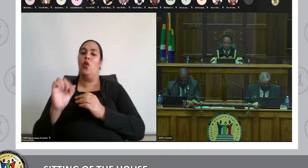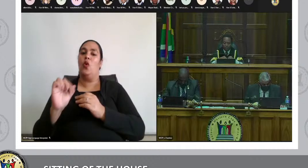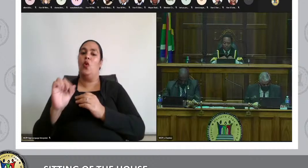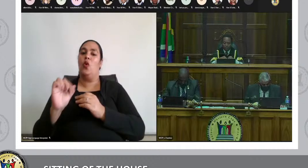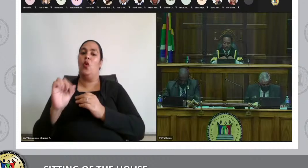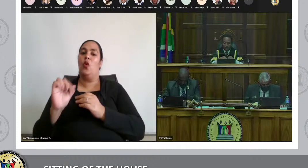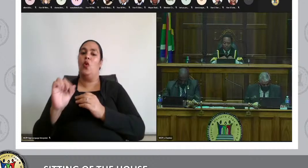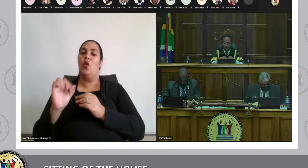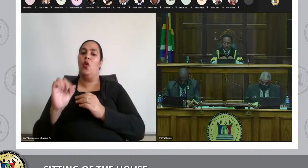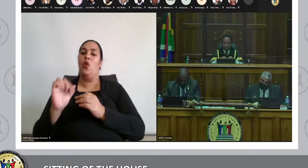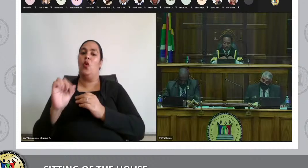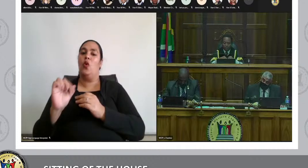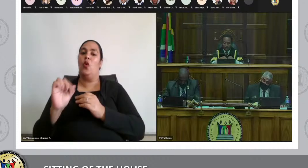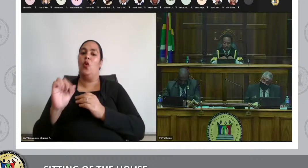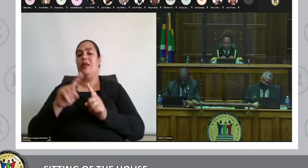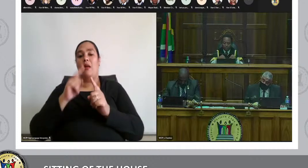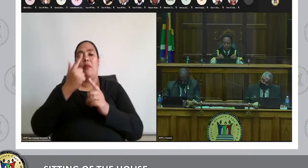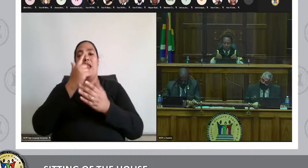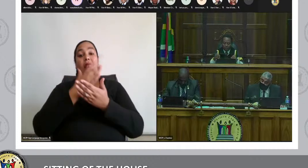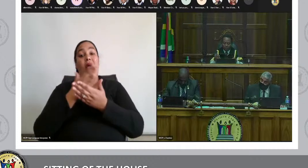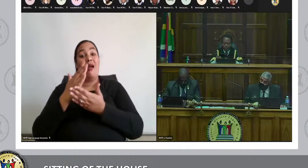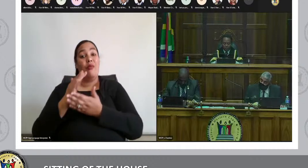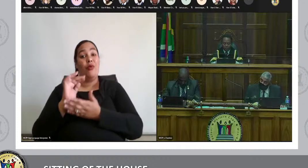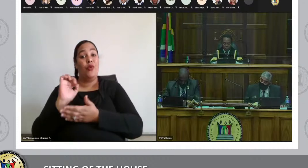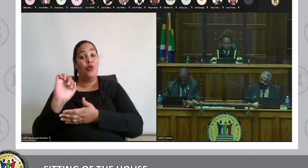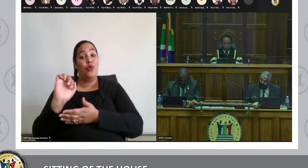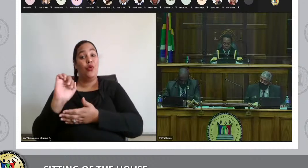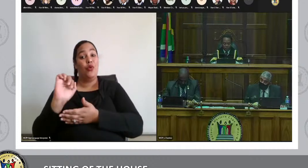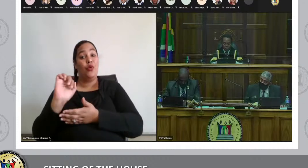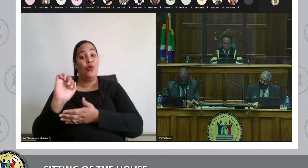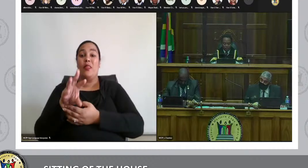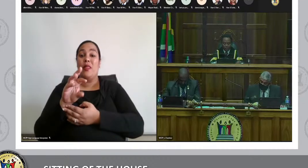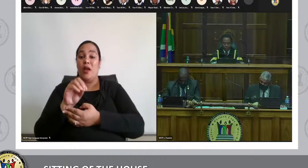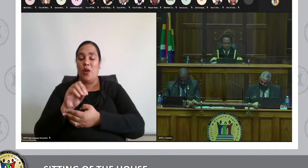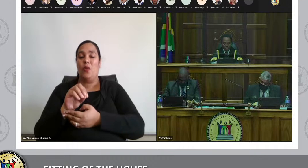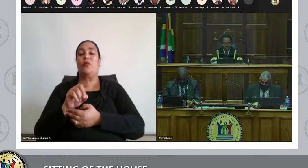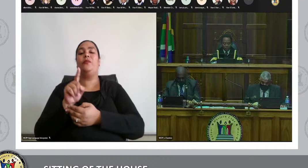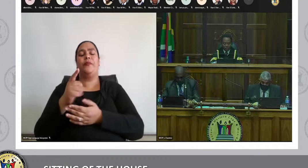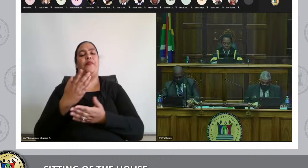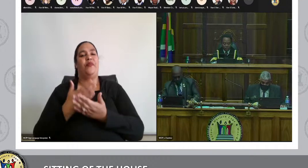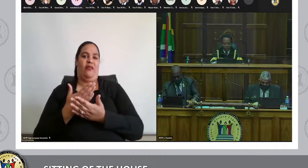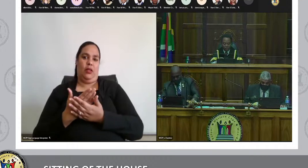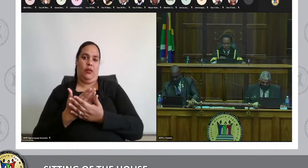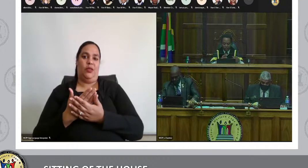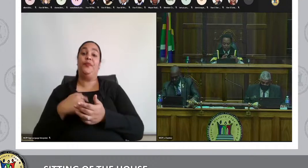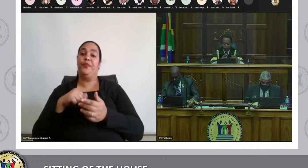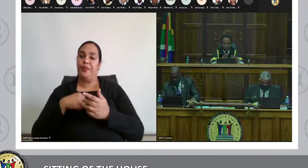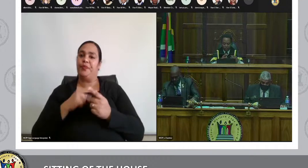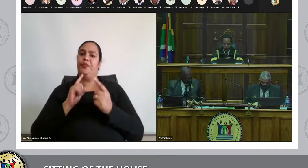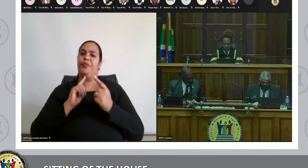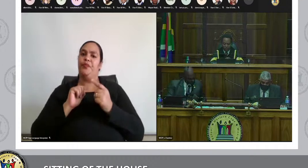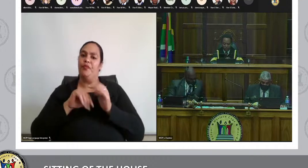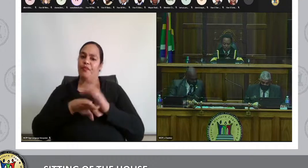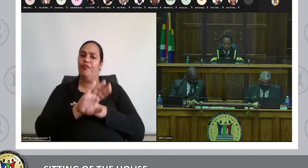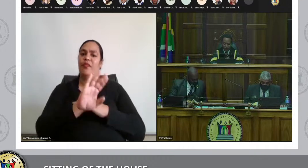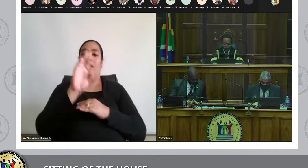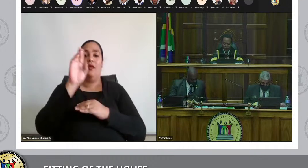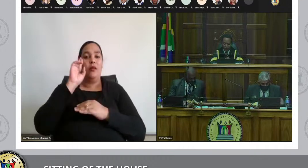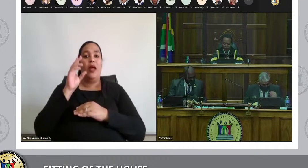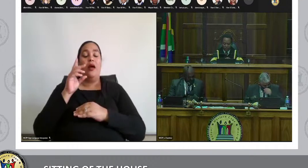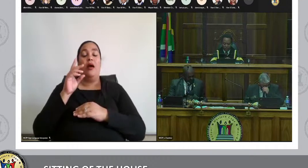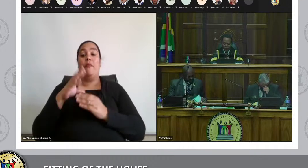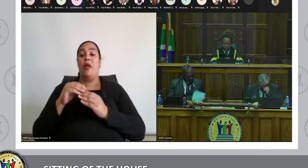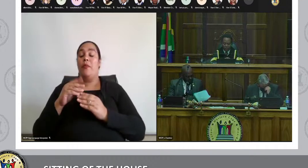rural areas, and also the libraries in the metro are available. We have been to, because Member Dagmar talks